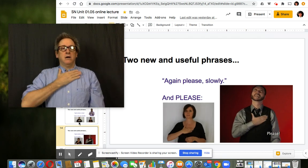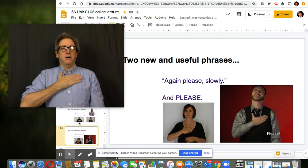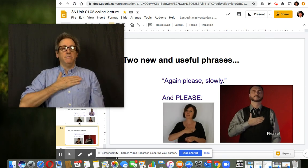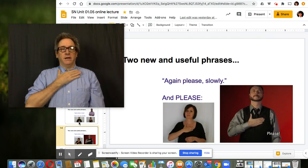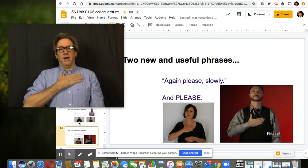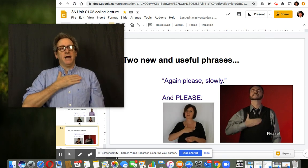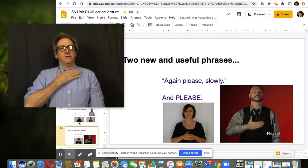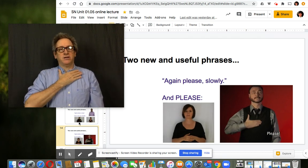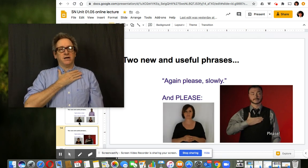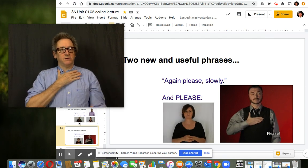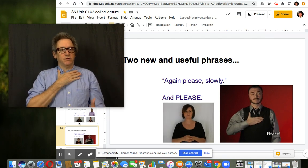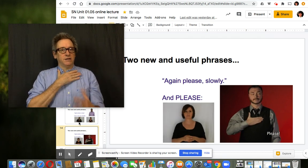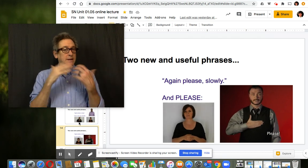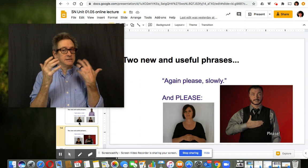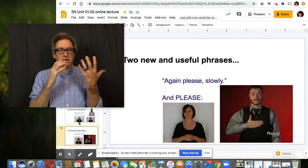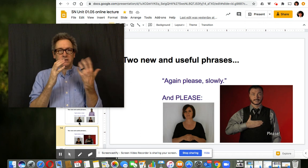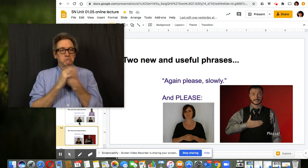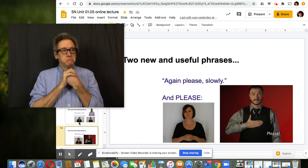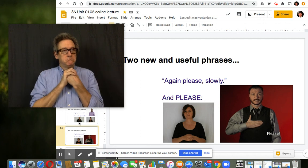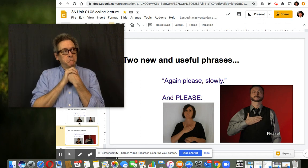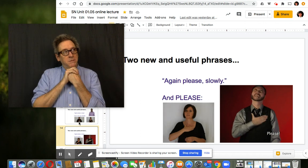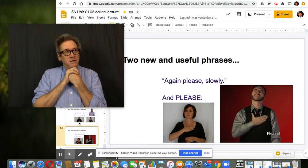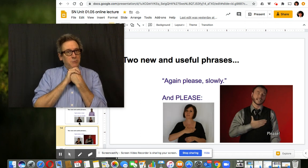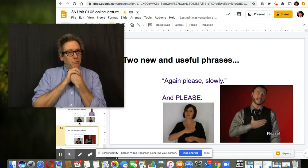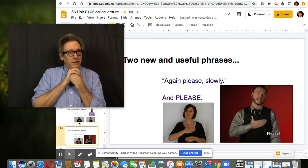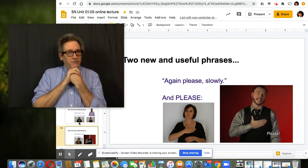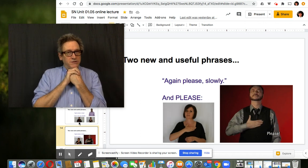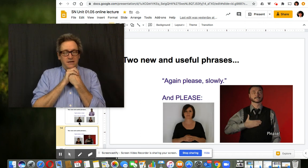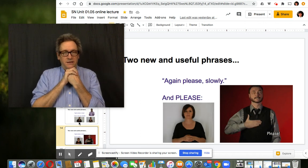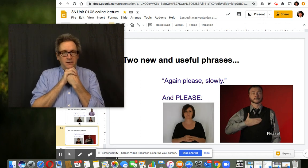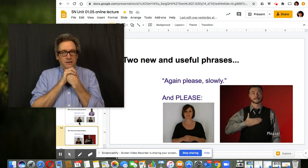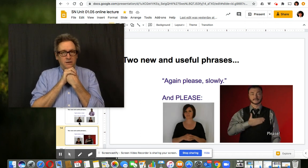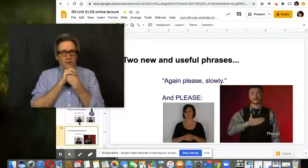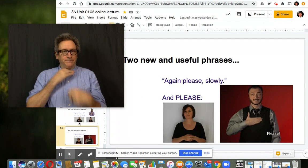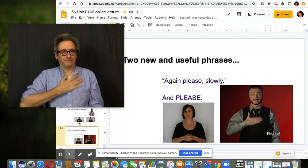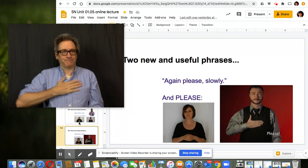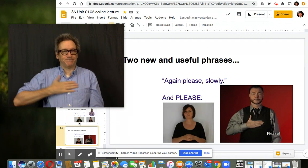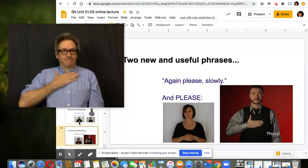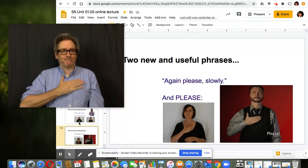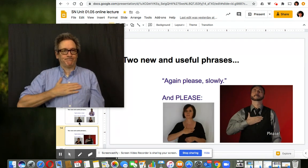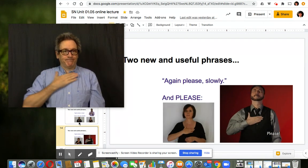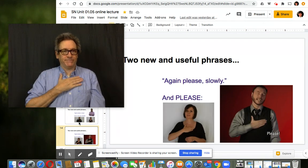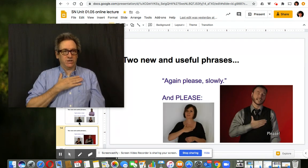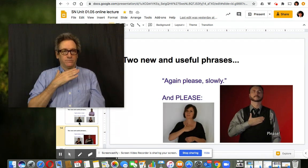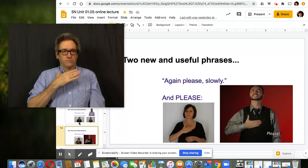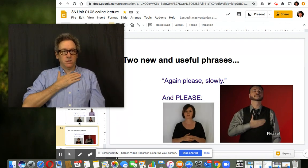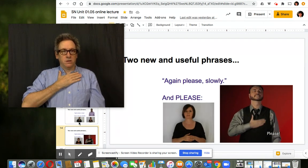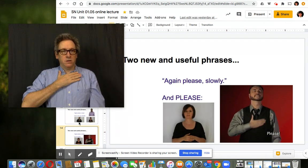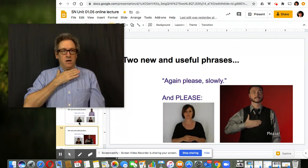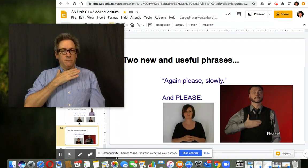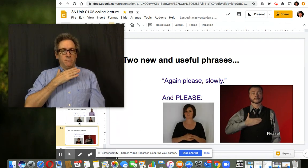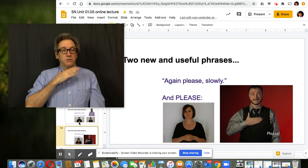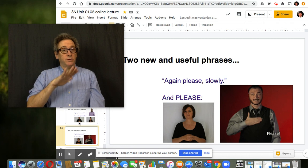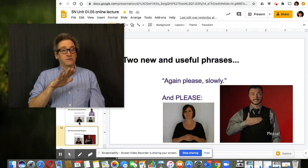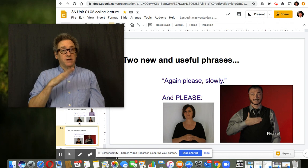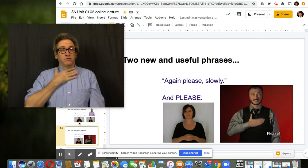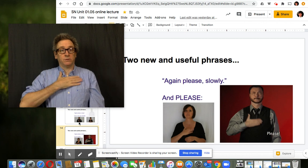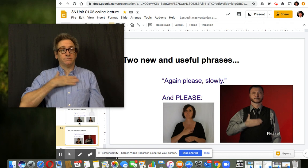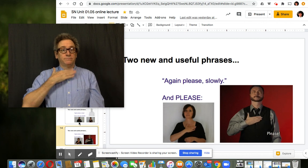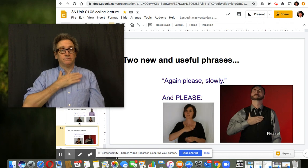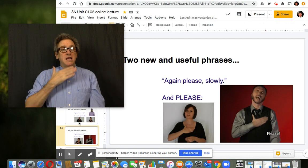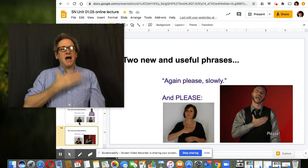Um, it can be high on the chest. It really depends on if there's anything in the way. So, do